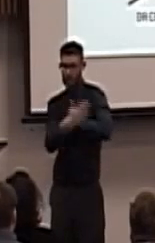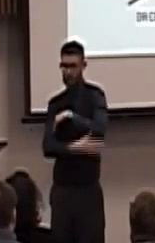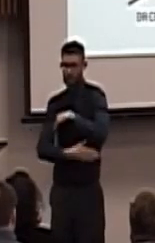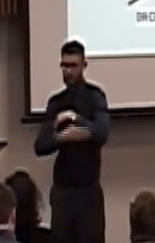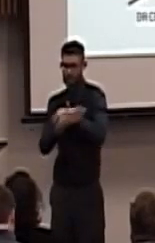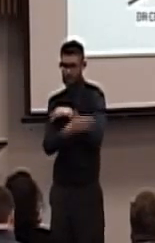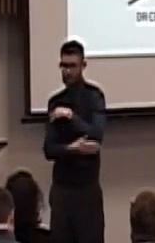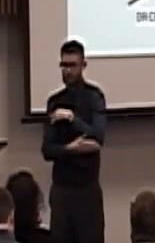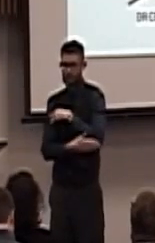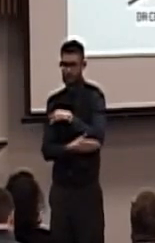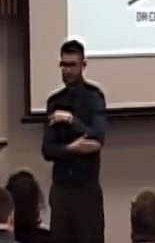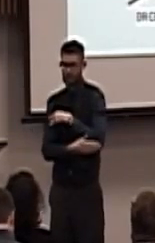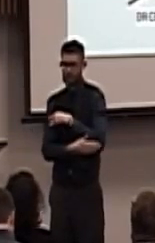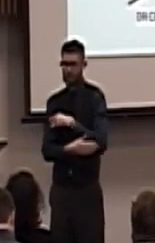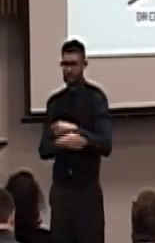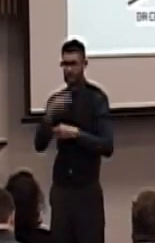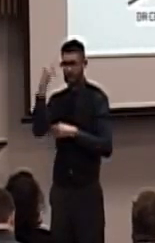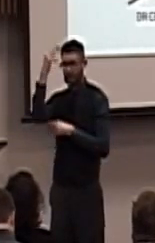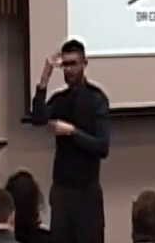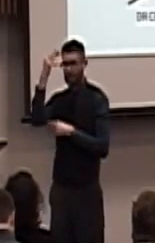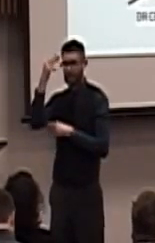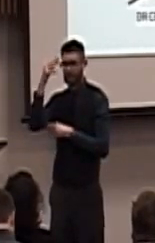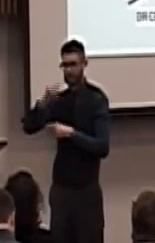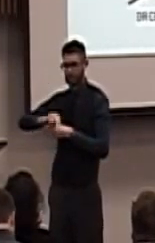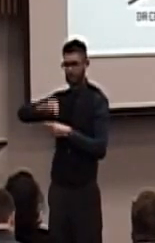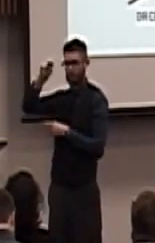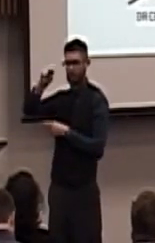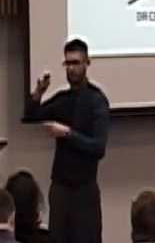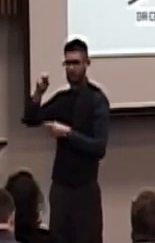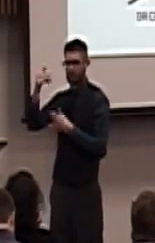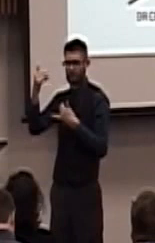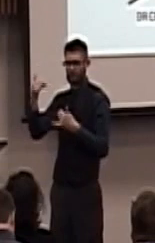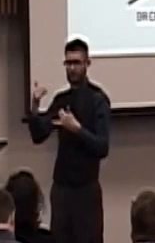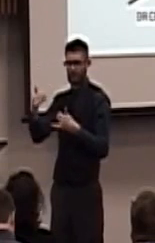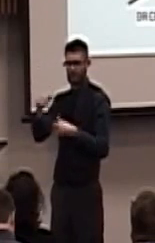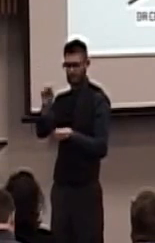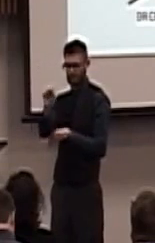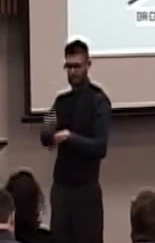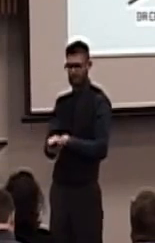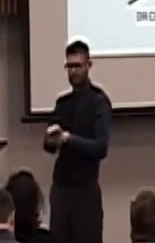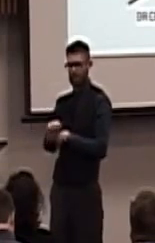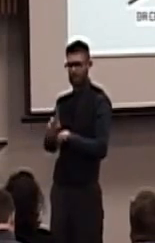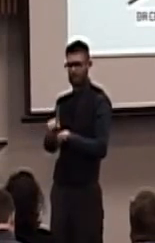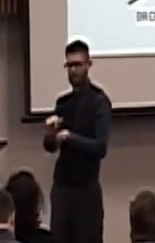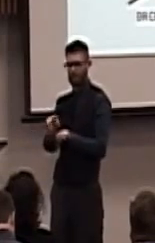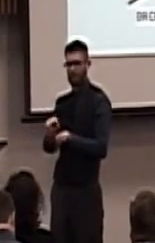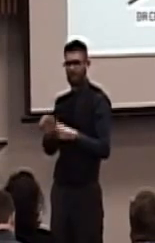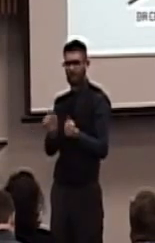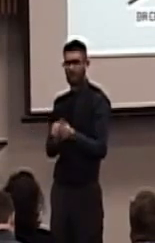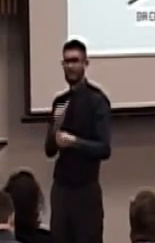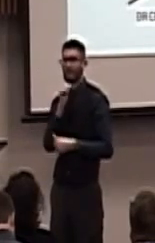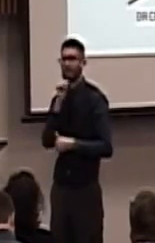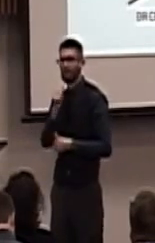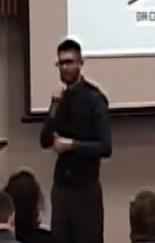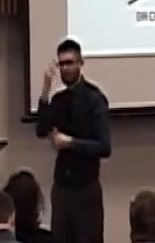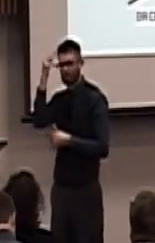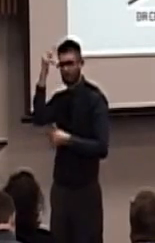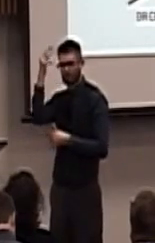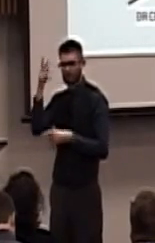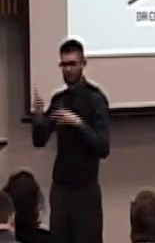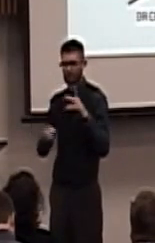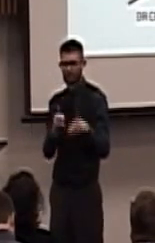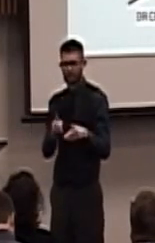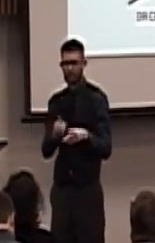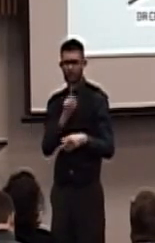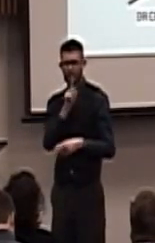The Muslims in the north and now South Sudan with the non-Muslims. You can see down at the very bottom